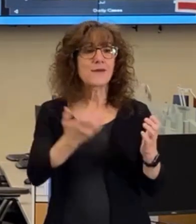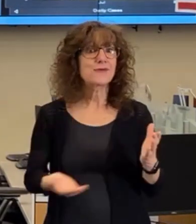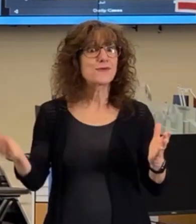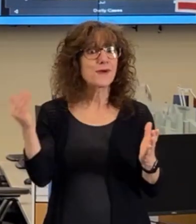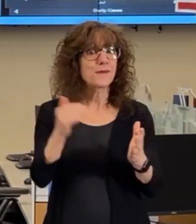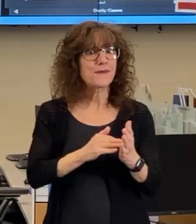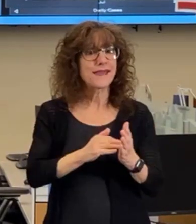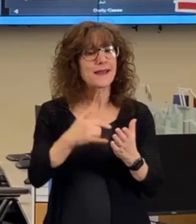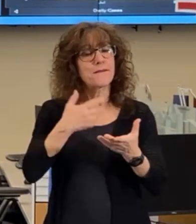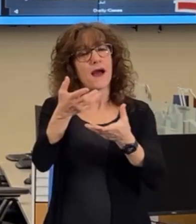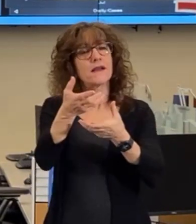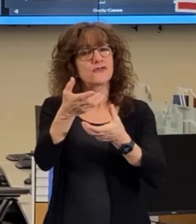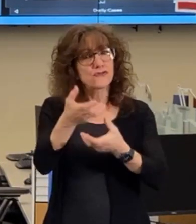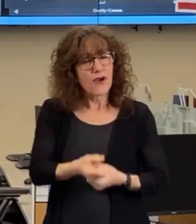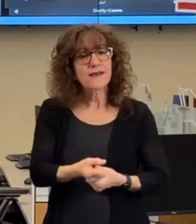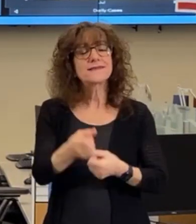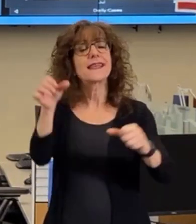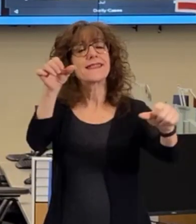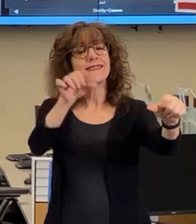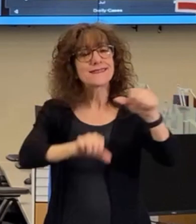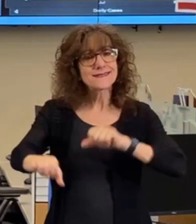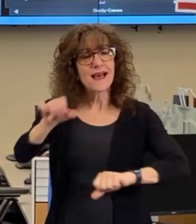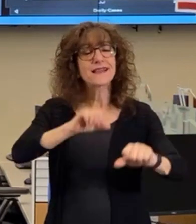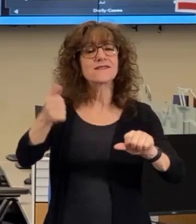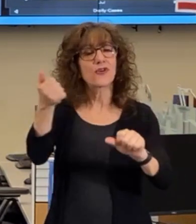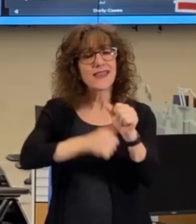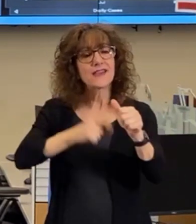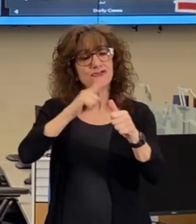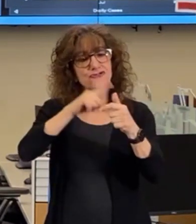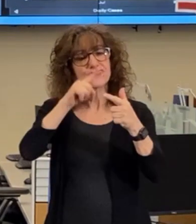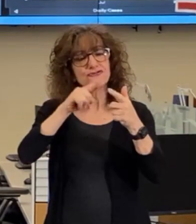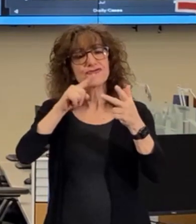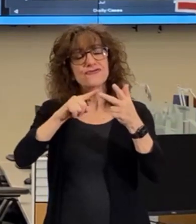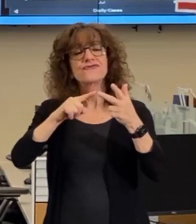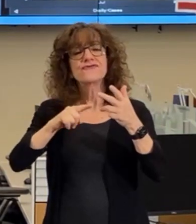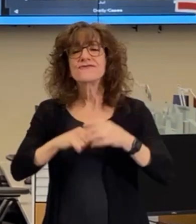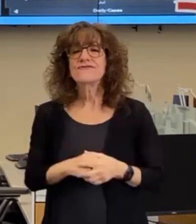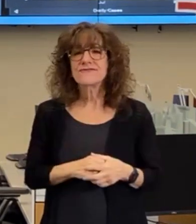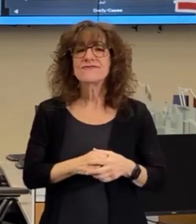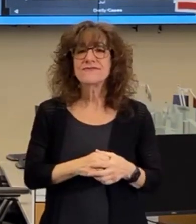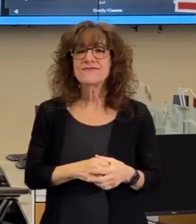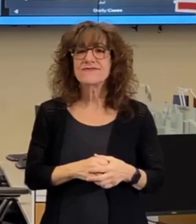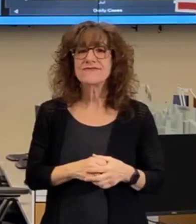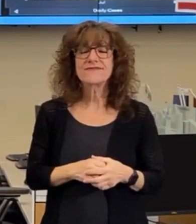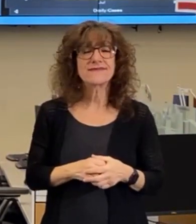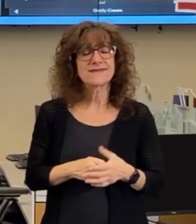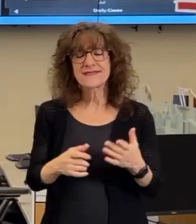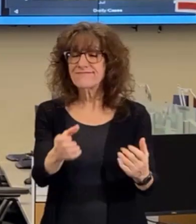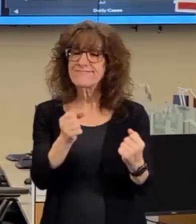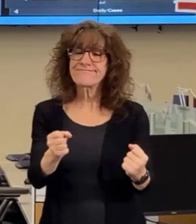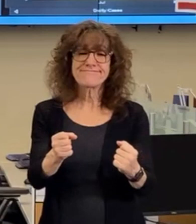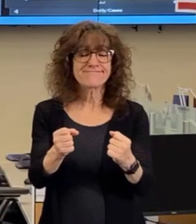my tremendous trust in the science behind each of the vaccines being offered. In rigorous clinical